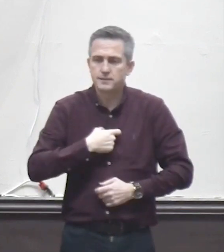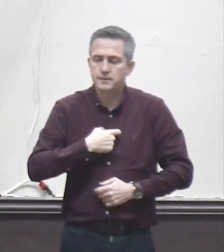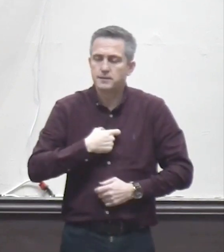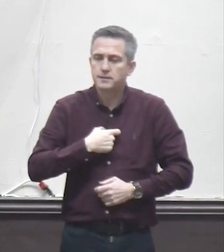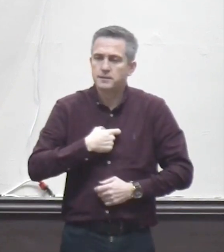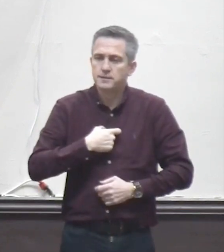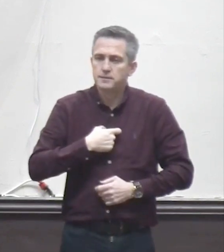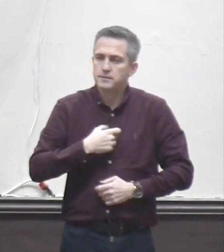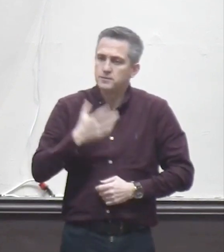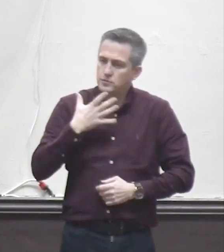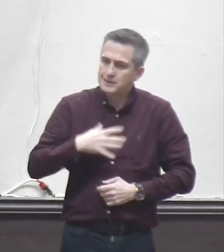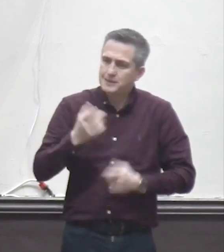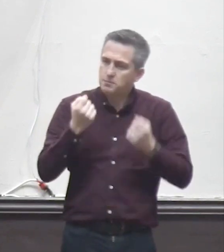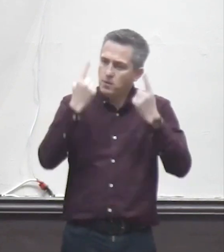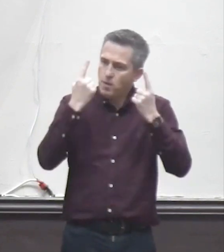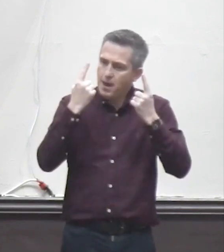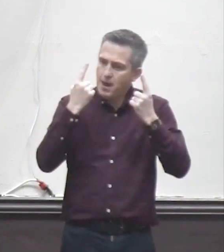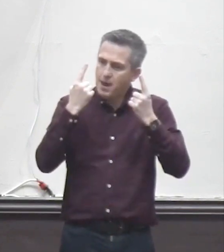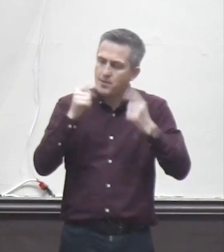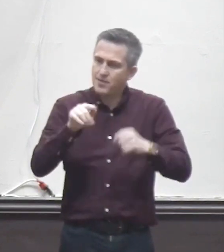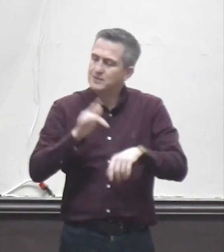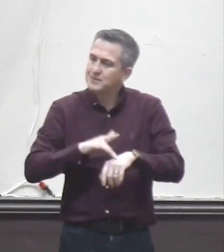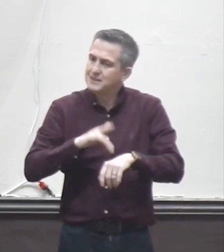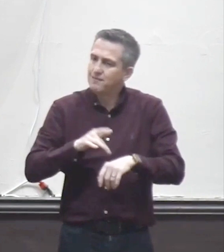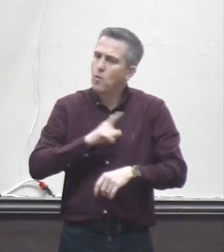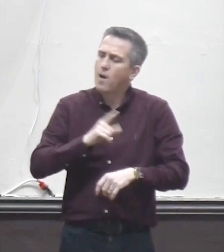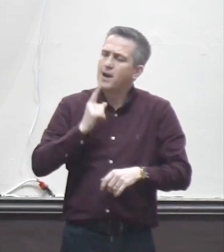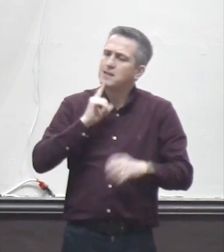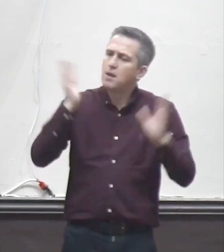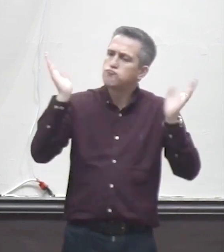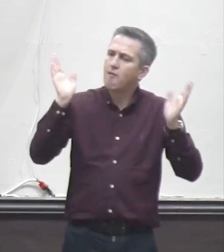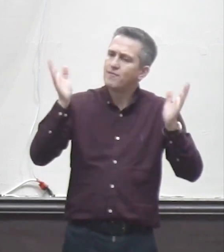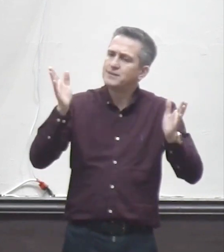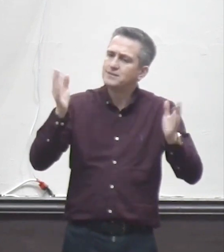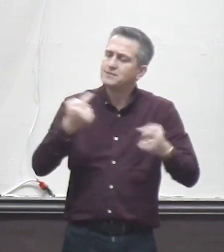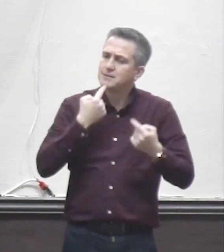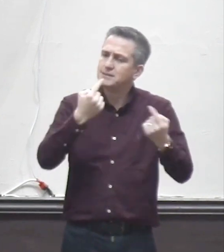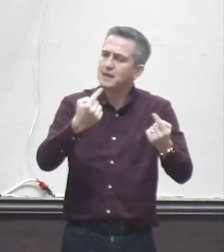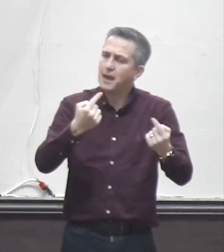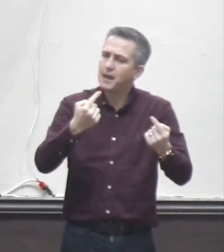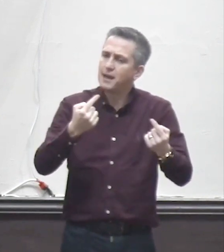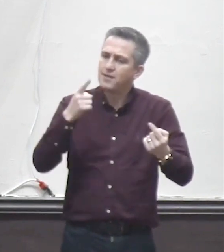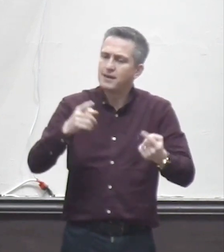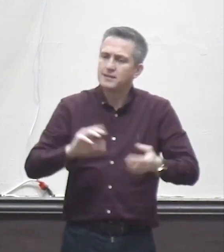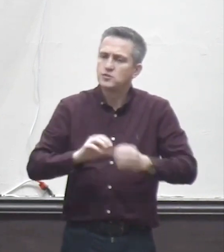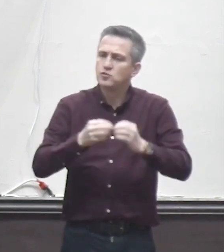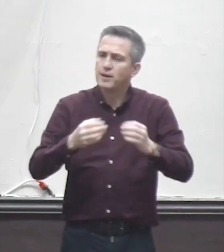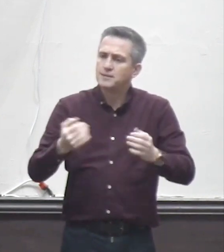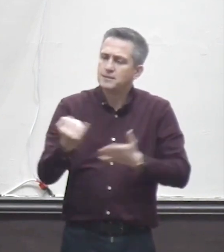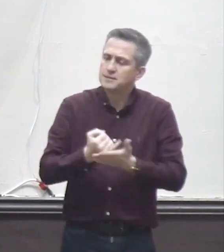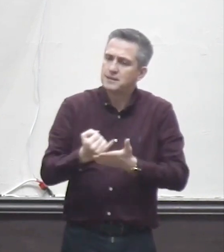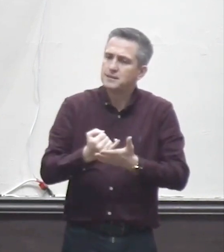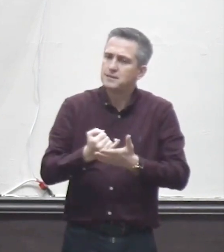Understand the sensitivity of the issue. Why did the Prophet sallallahu alaihi wasallam say that he has committed shirk? He's